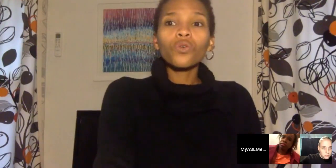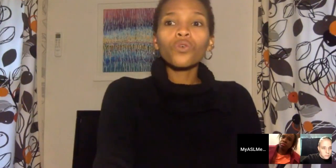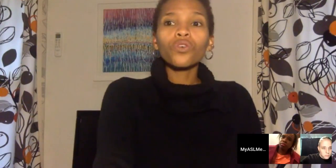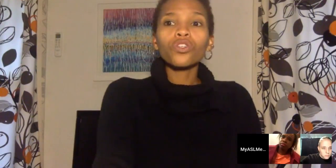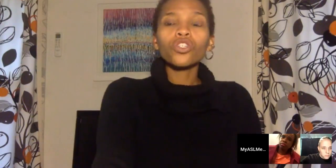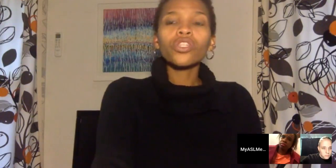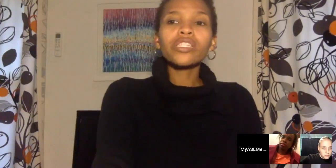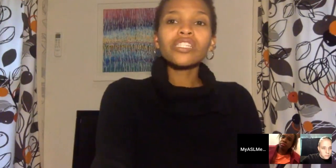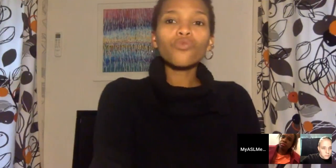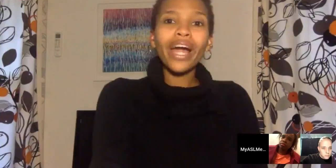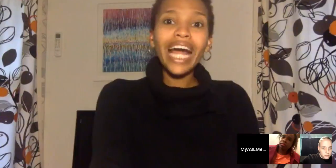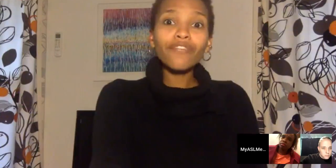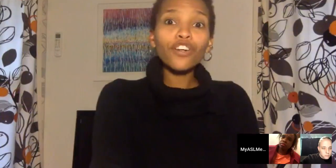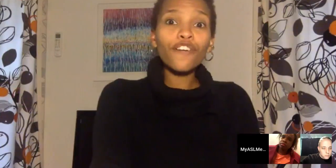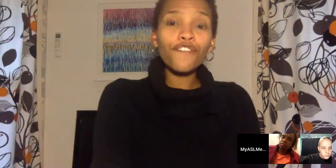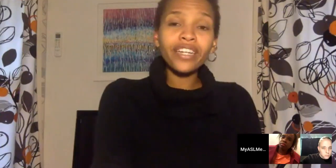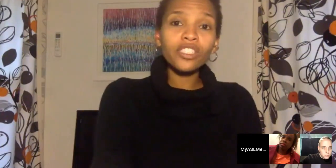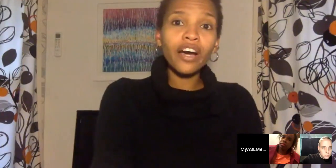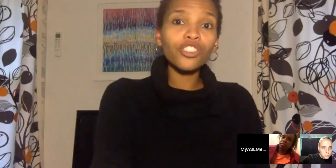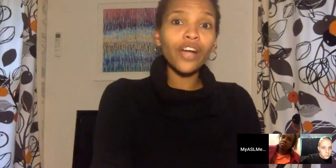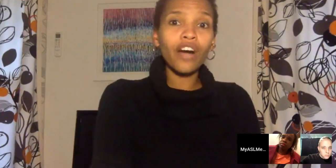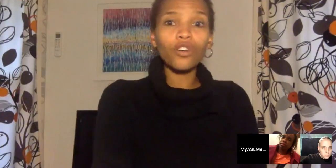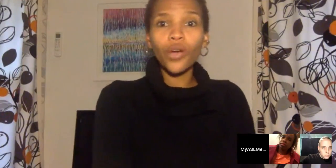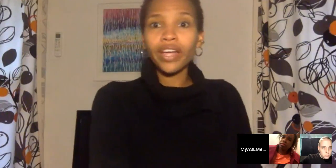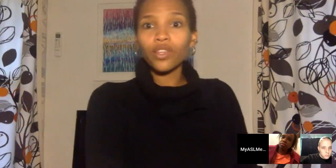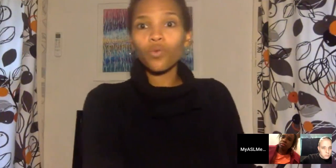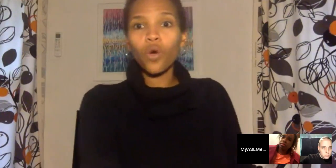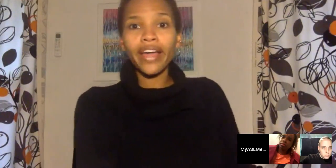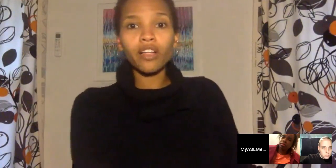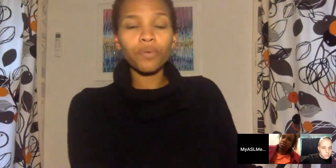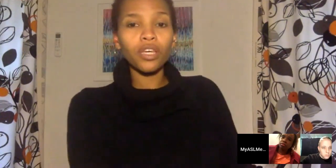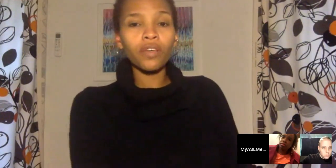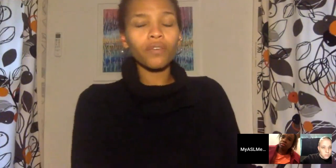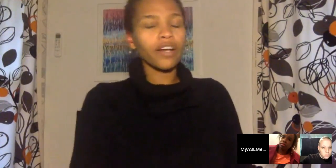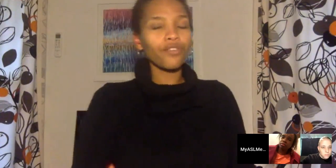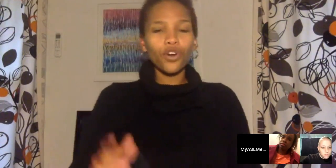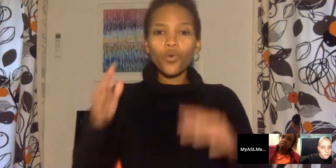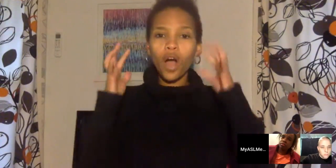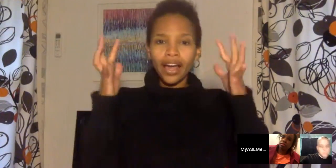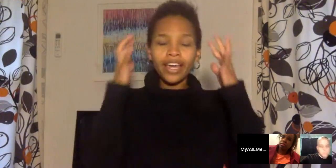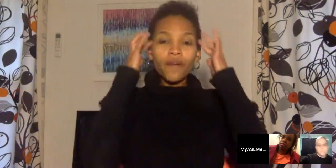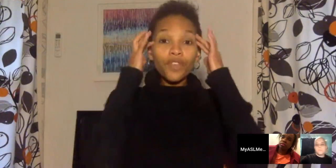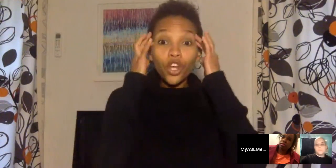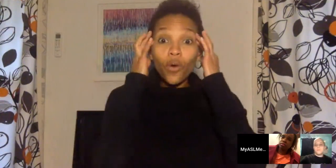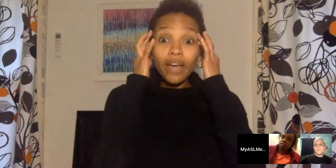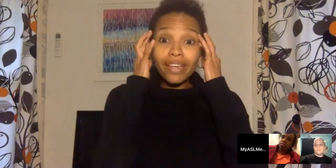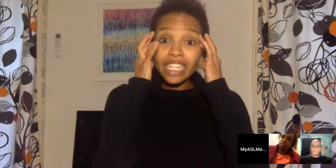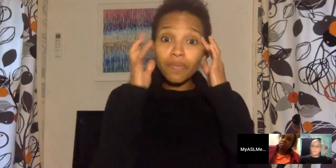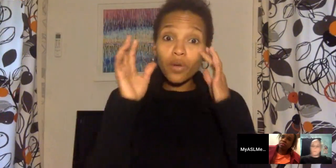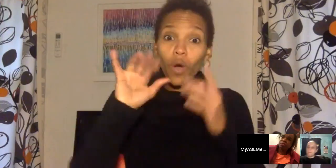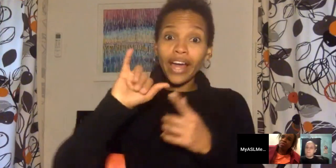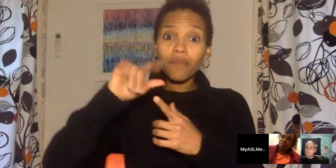So this is right after her friend tells her how great the YLP, I don't know why. You know why I'm messing up on YAP